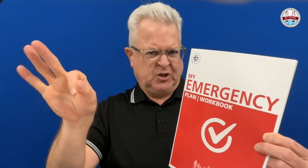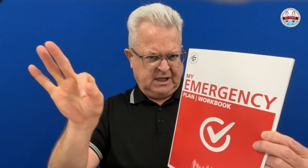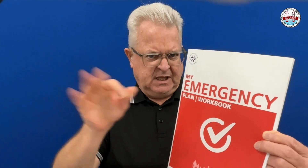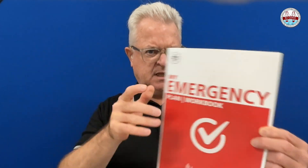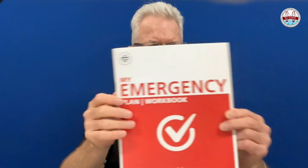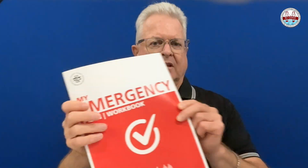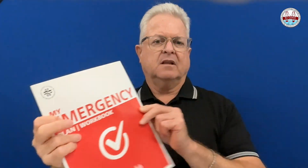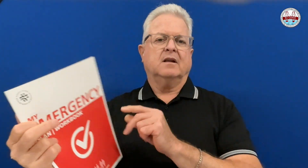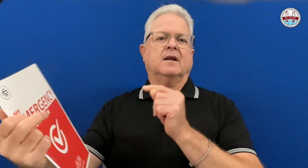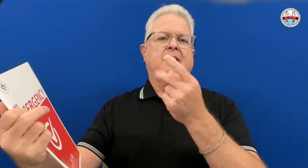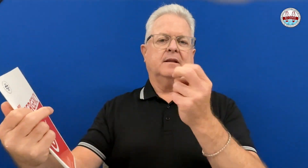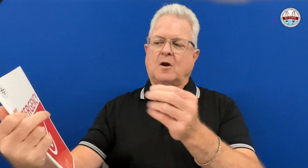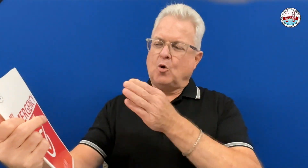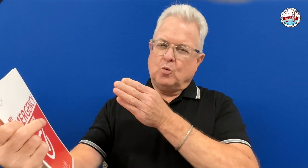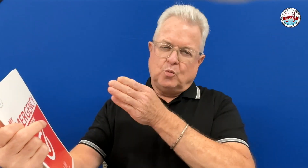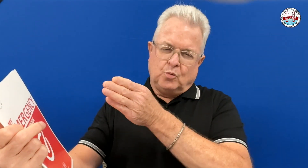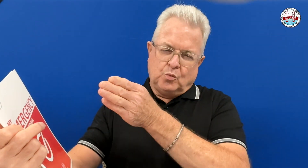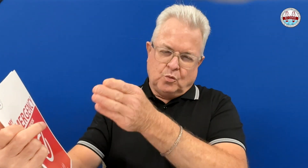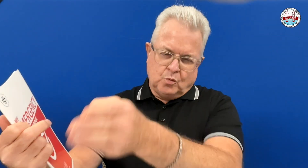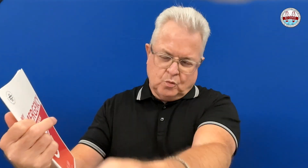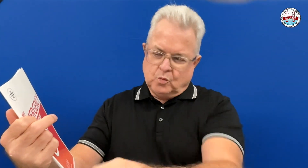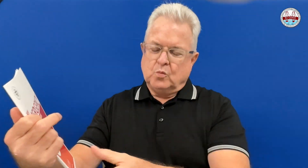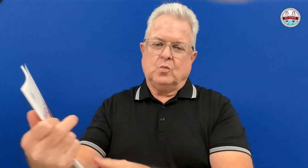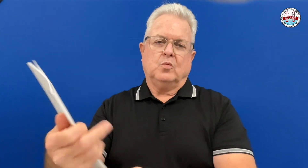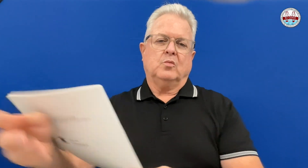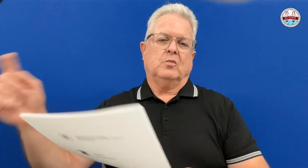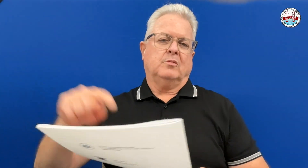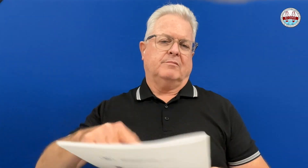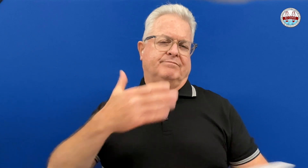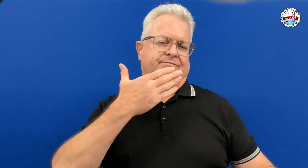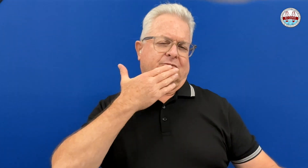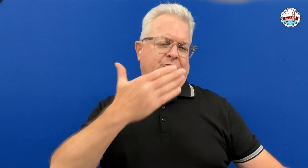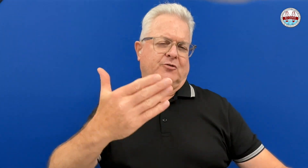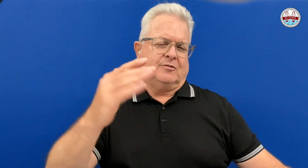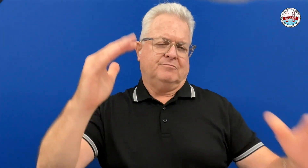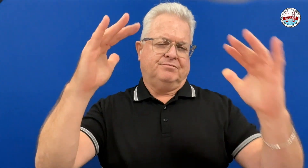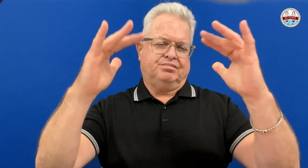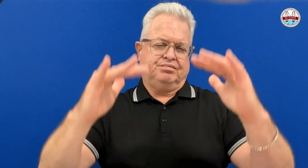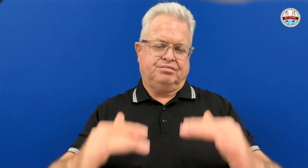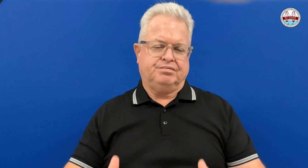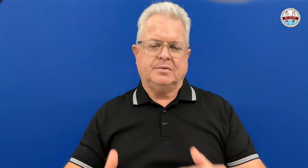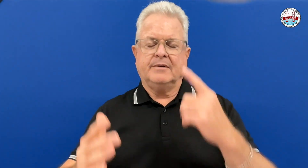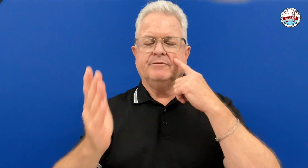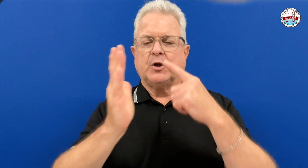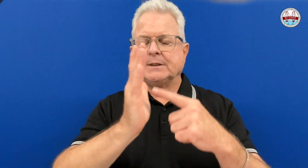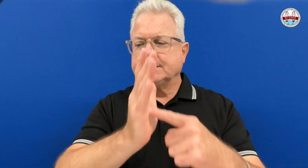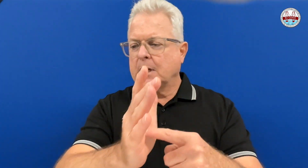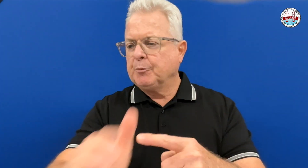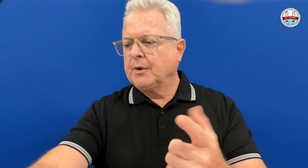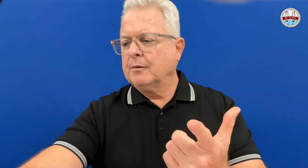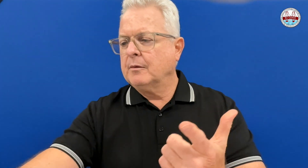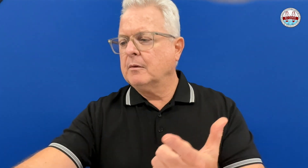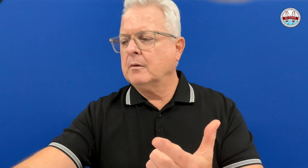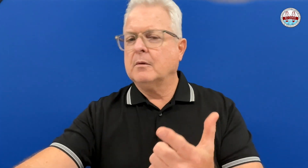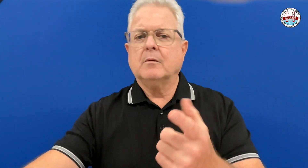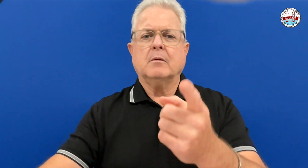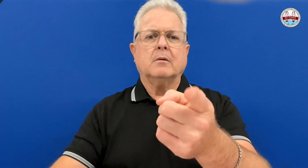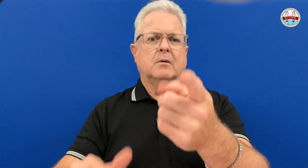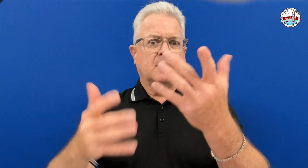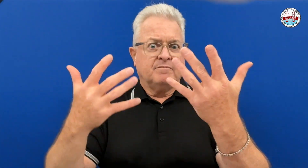You can get a free copy of this workbook and just go through the workbook, and it's fantastic.